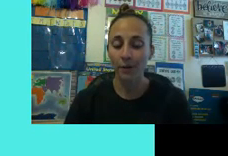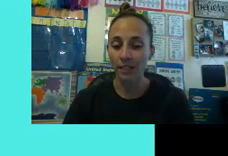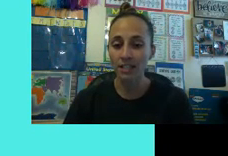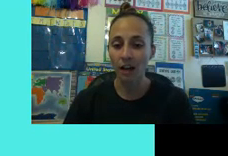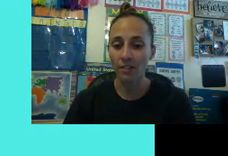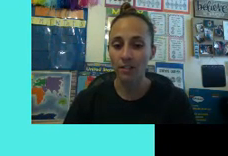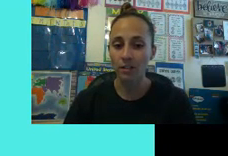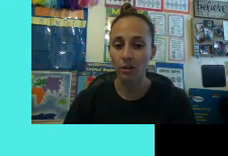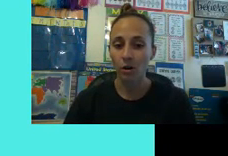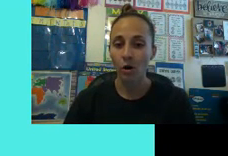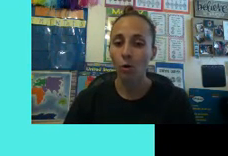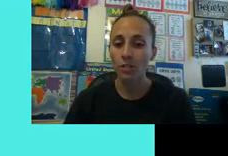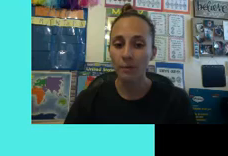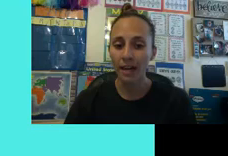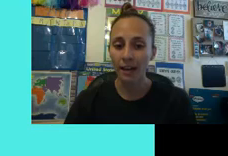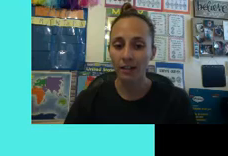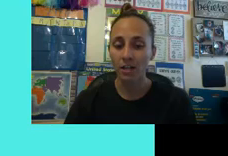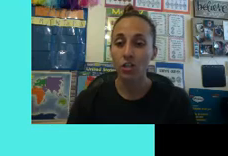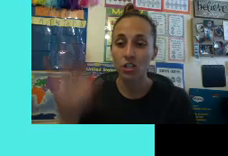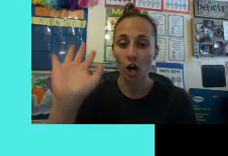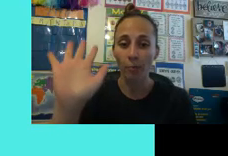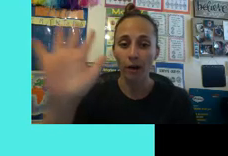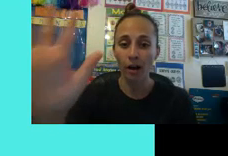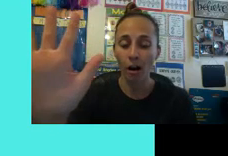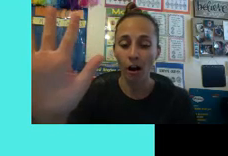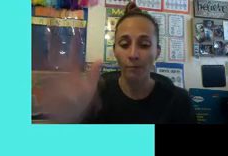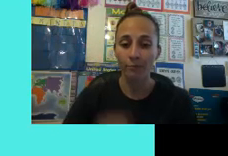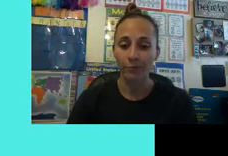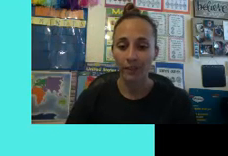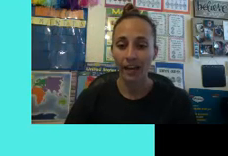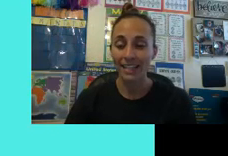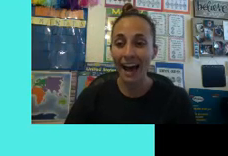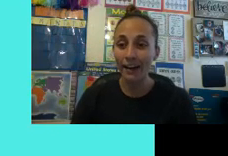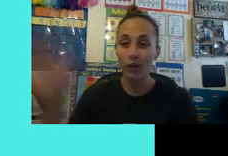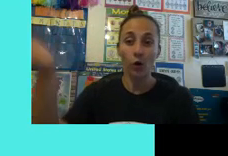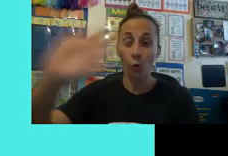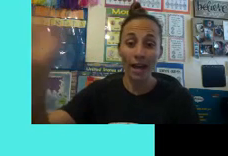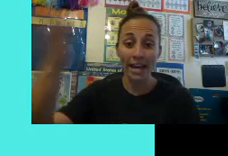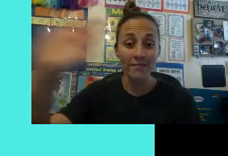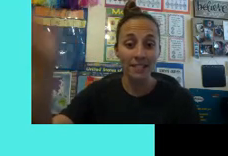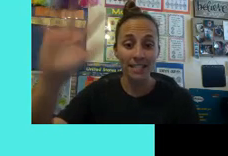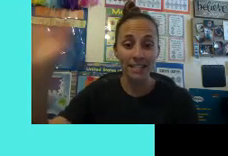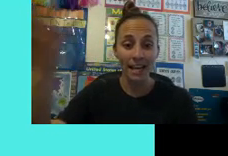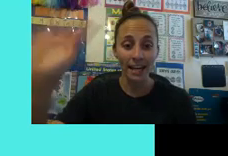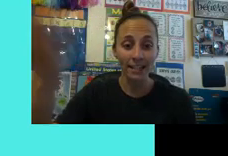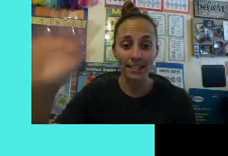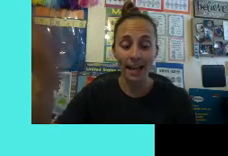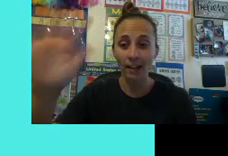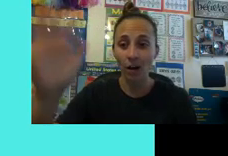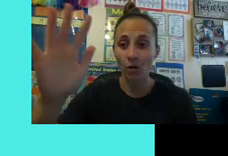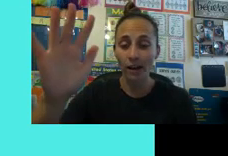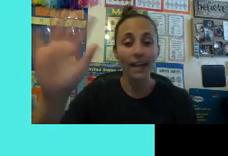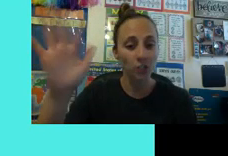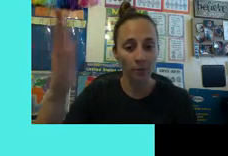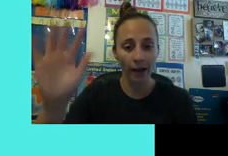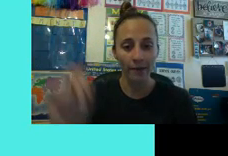A police officer holds up a hand to stop a car. A dad waves his hand to say